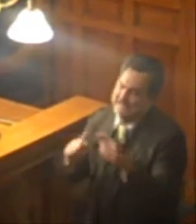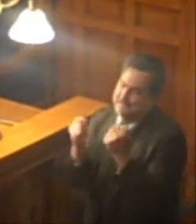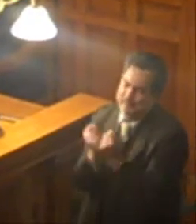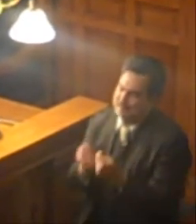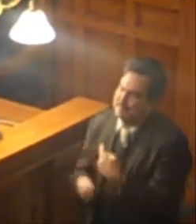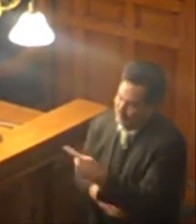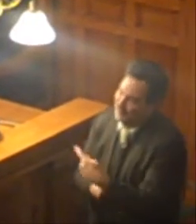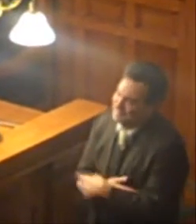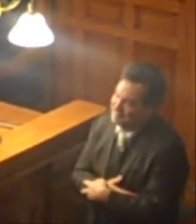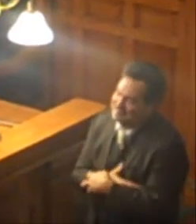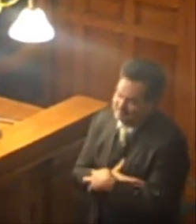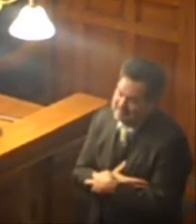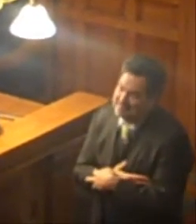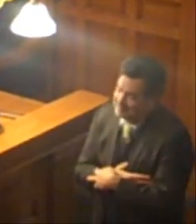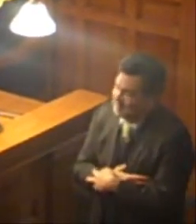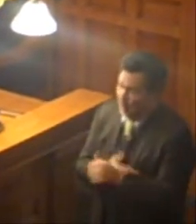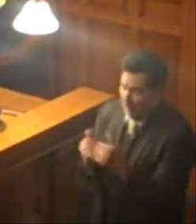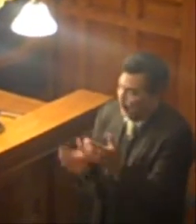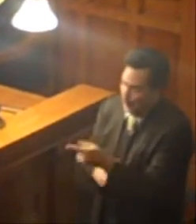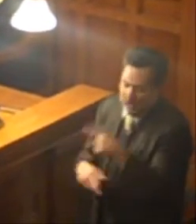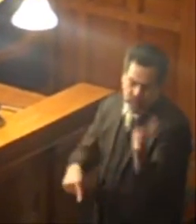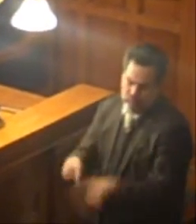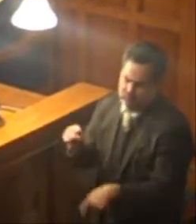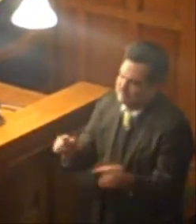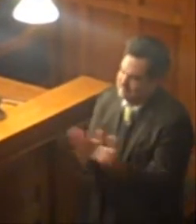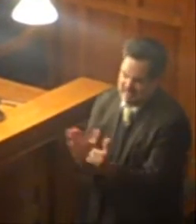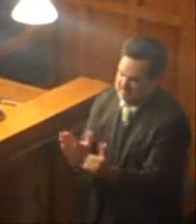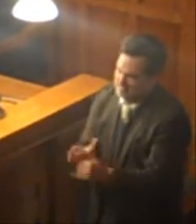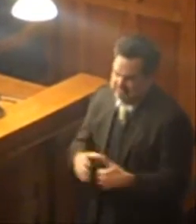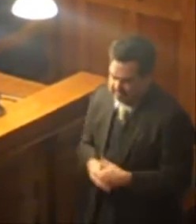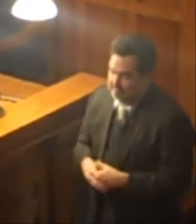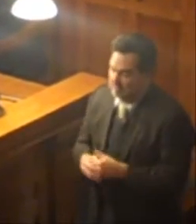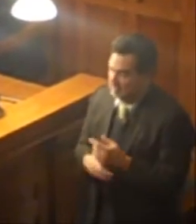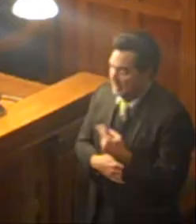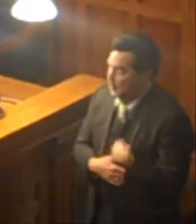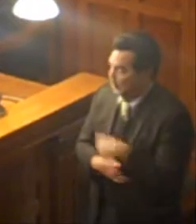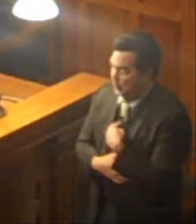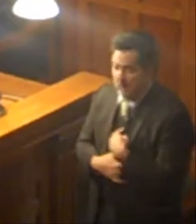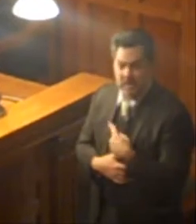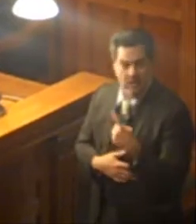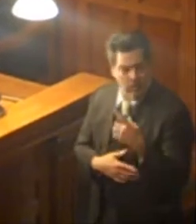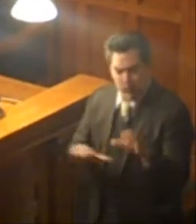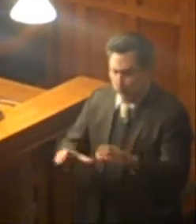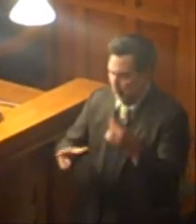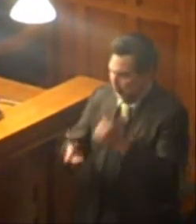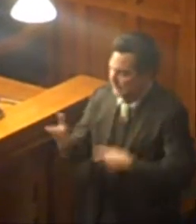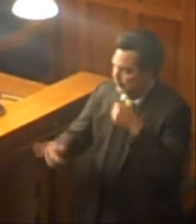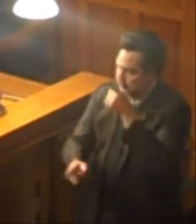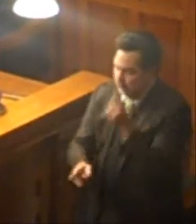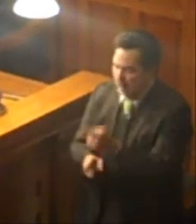you. We walked the walk, we stood tall, and we did what we thought was right for the people.